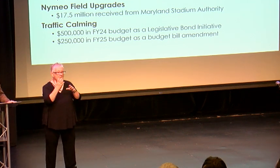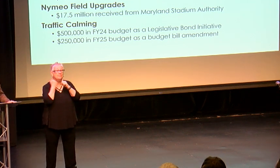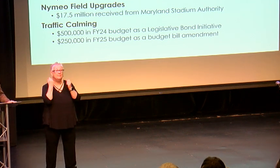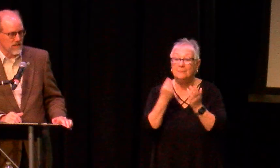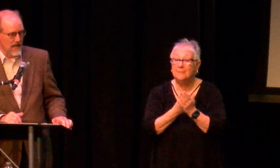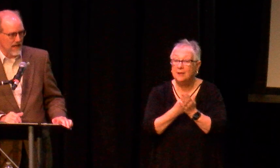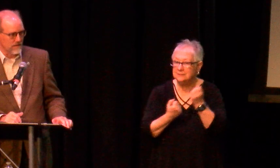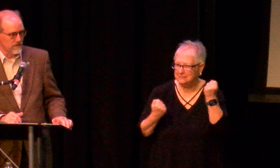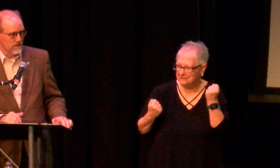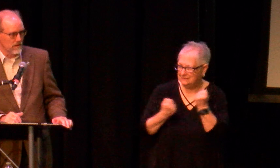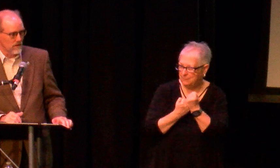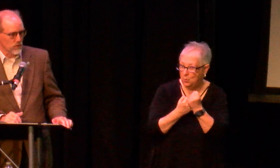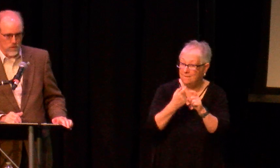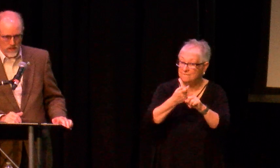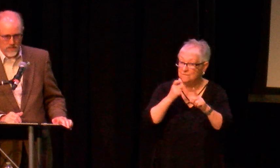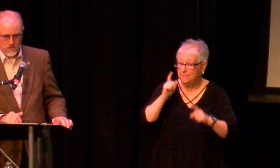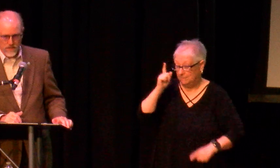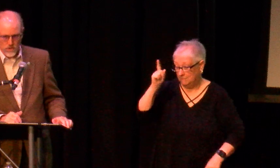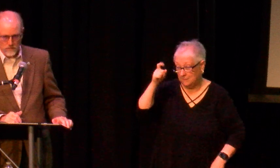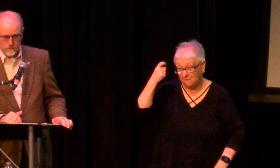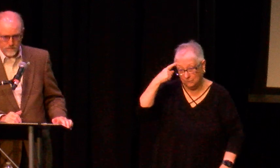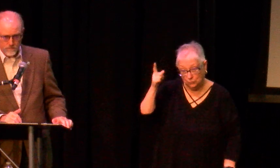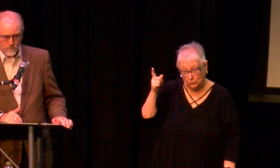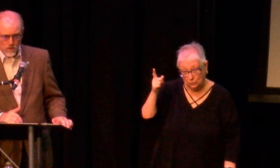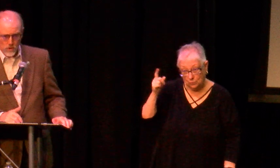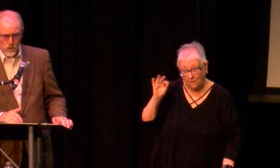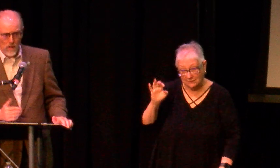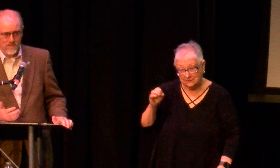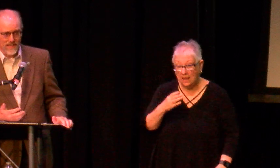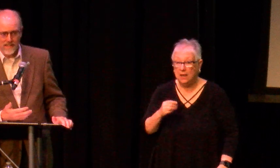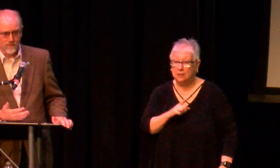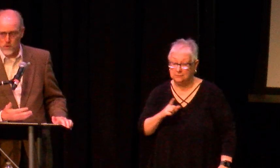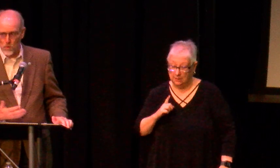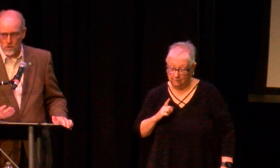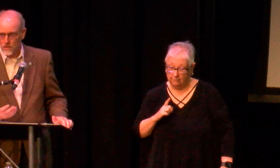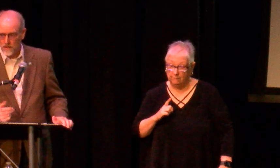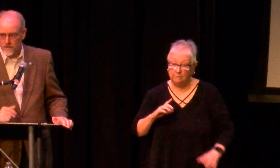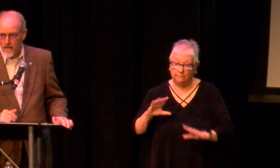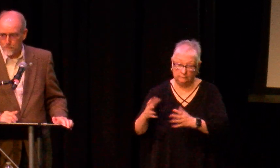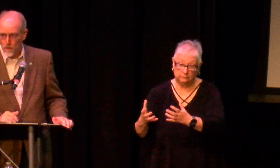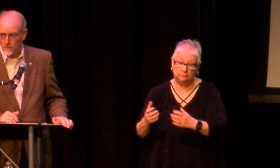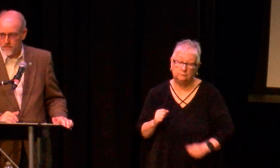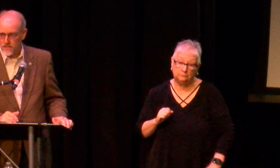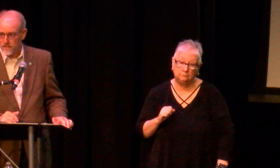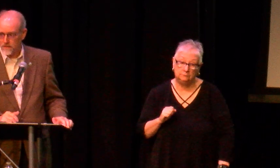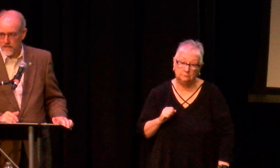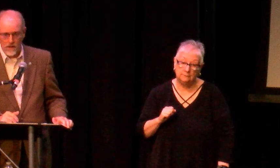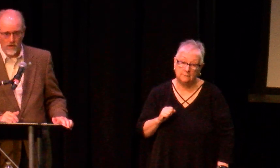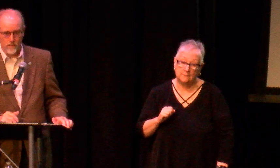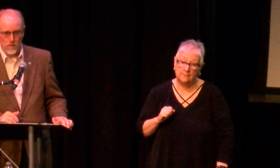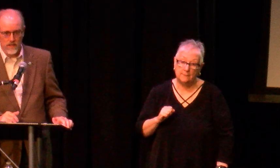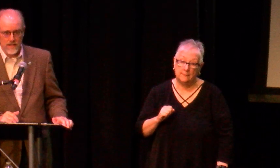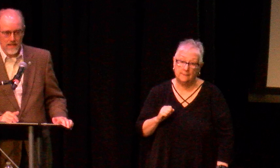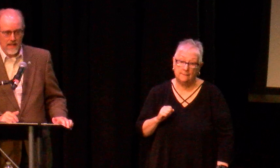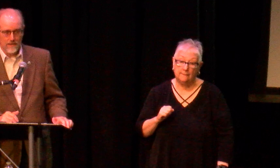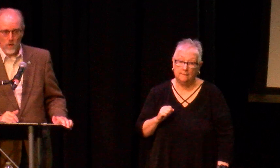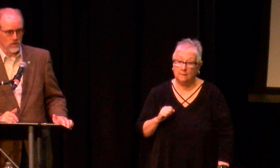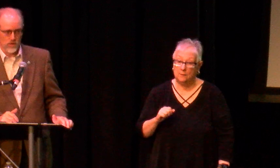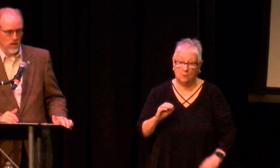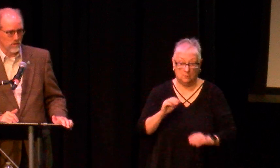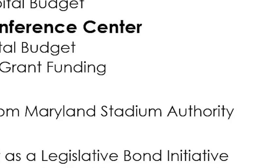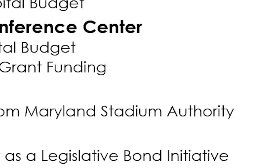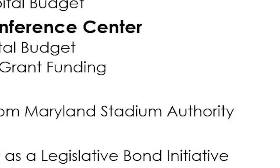governor's office and through the legislature. You as individual nonprofits in our community